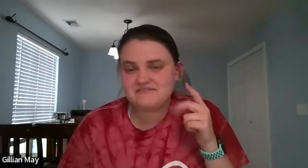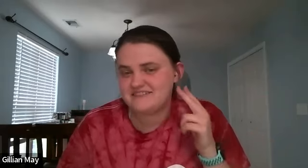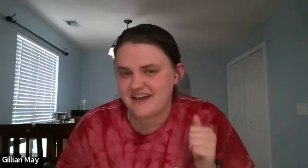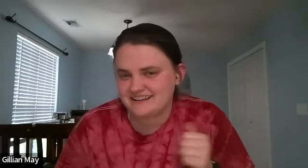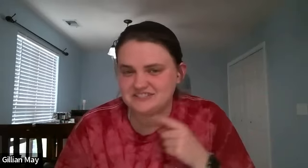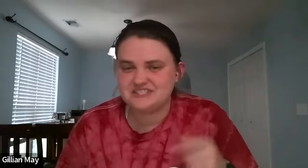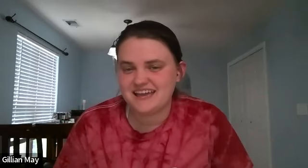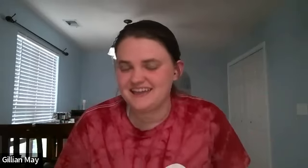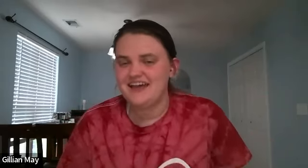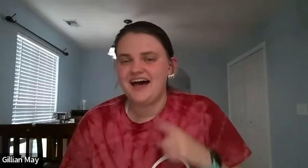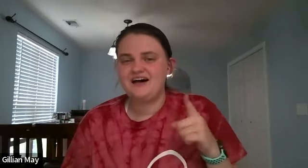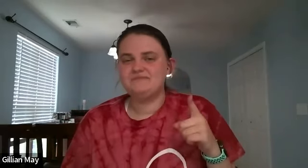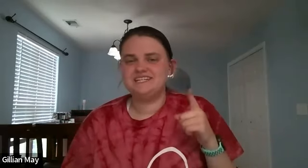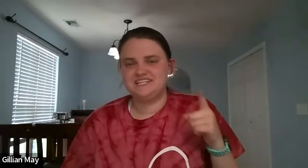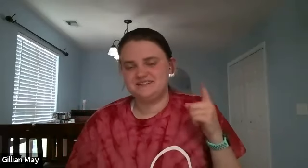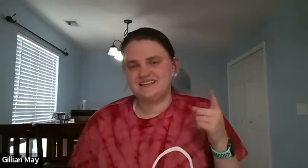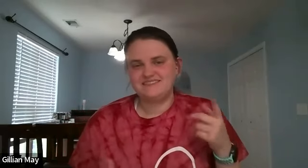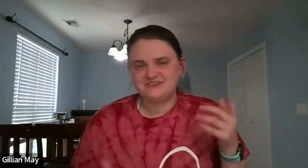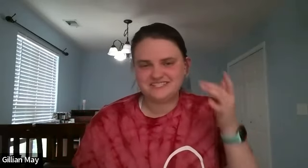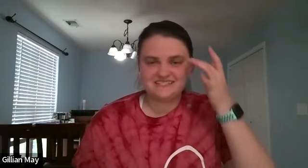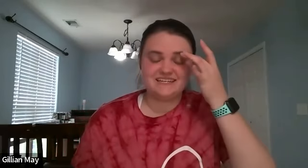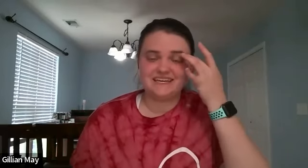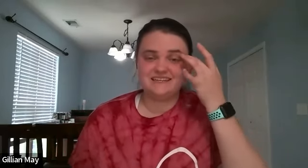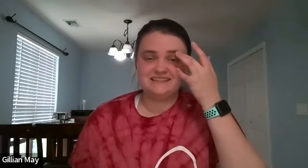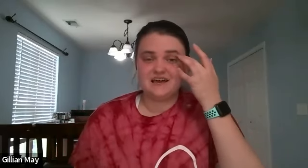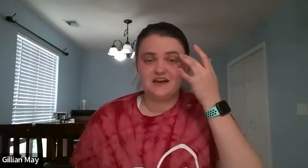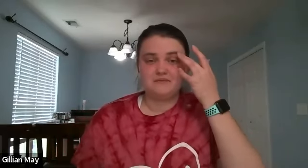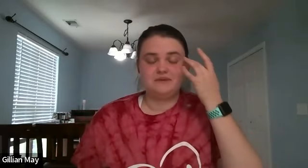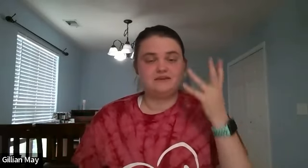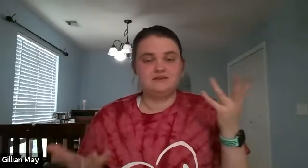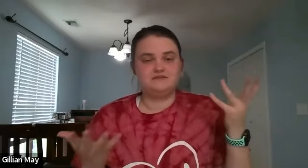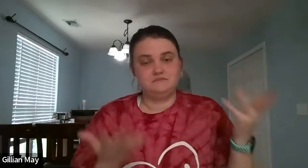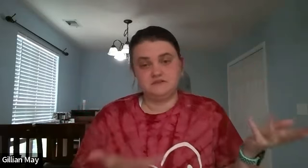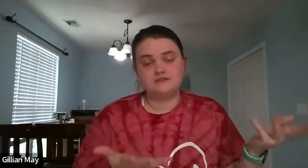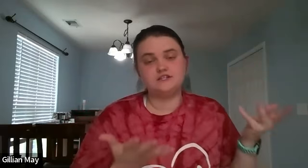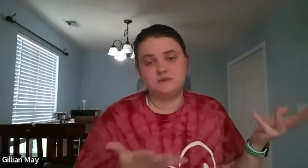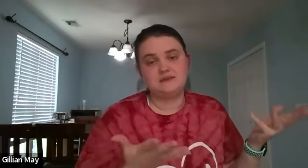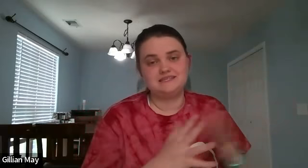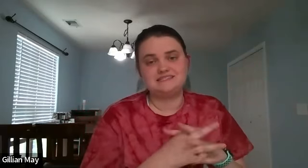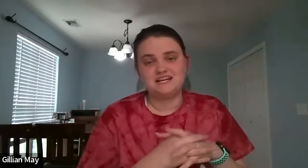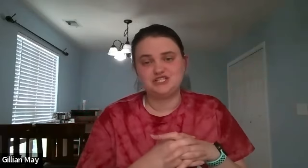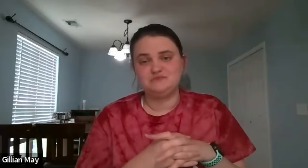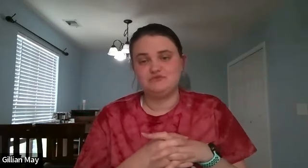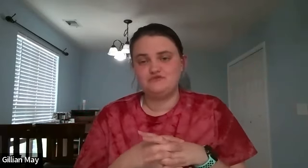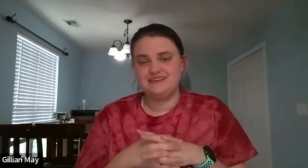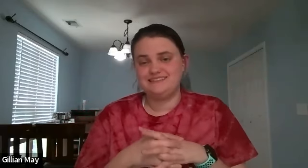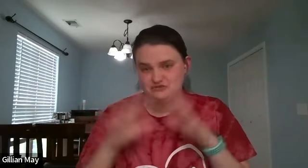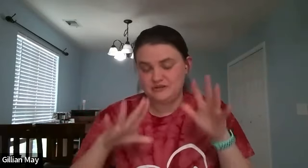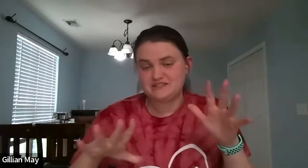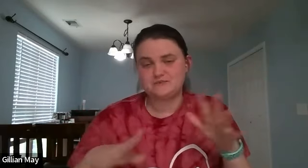Fun fact, I'll just say, teaching sign language to kids, toddlers, babies is actually proven. There's research